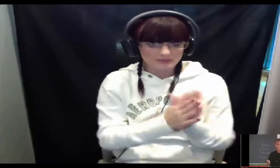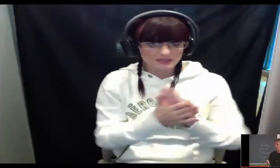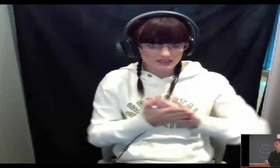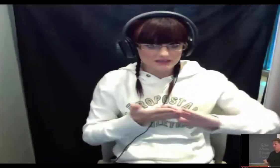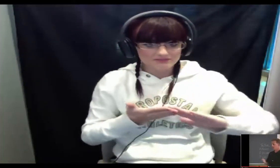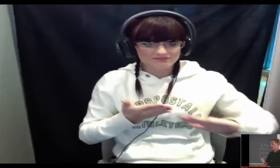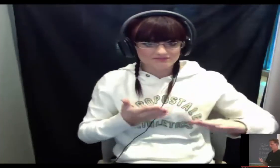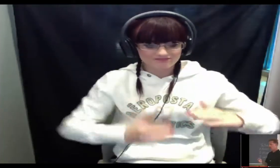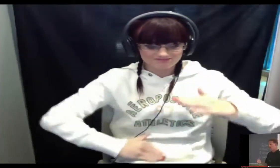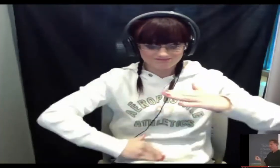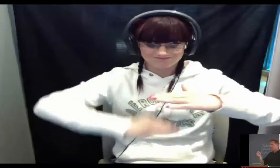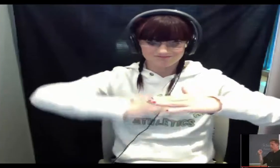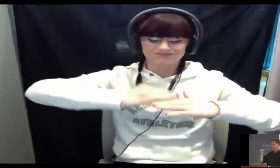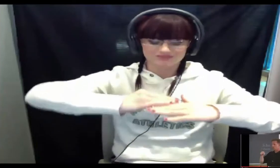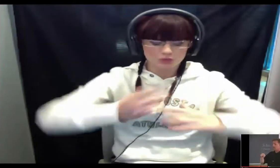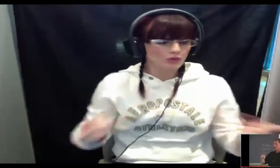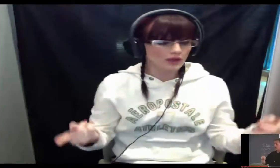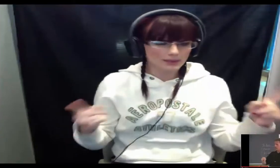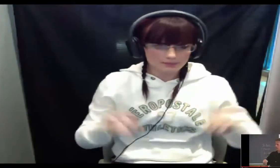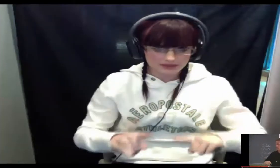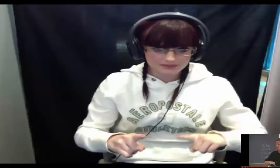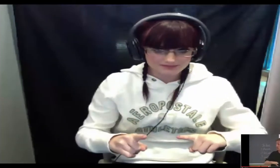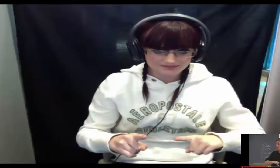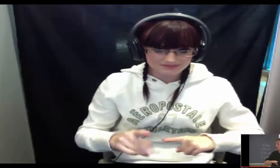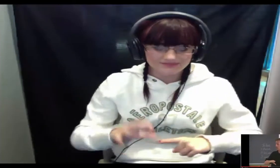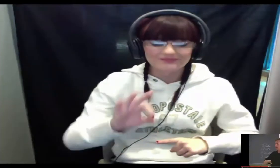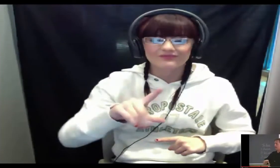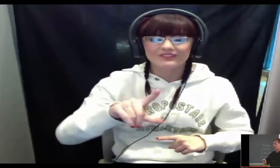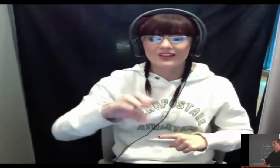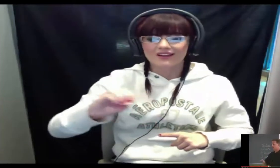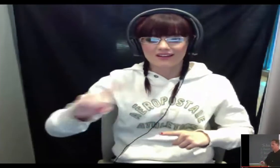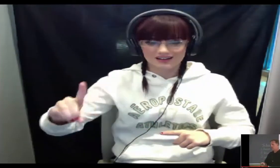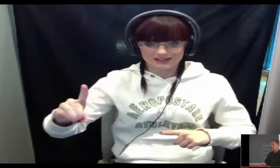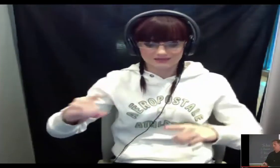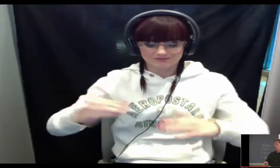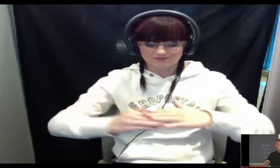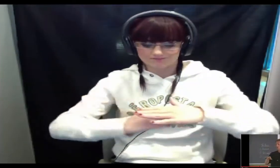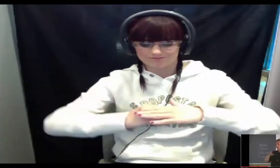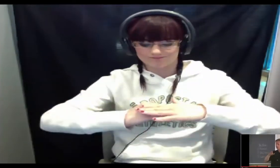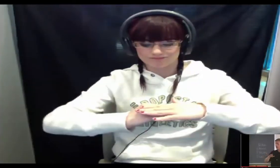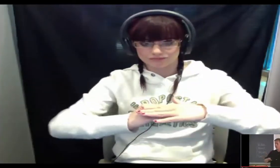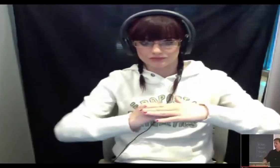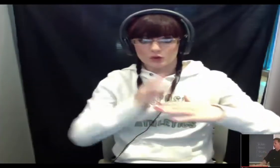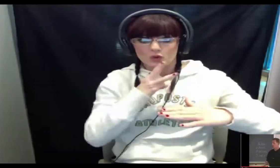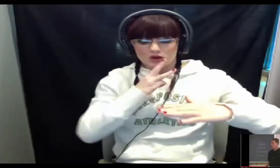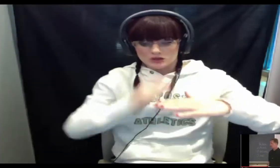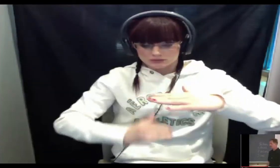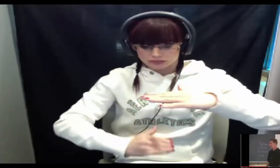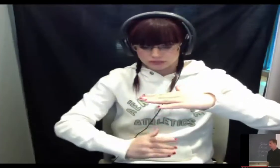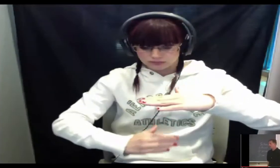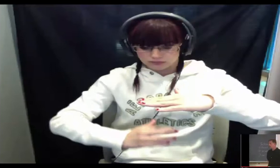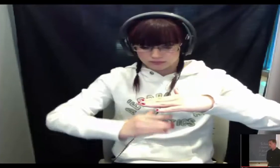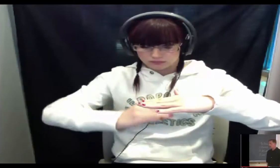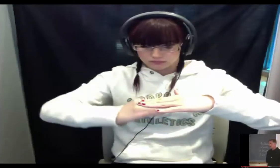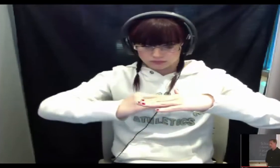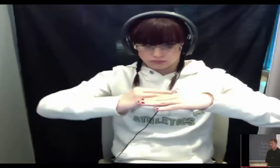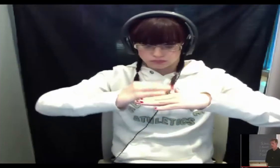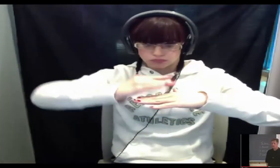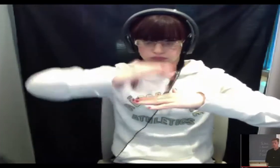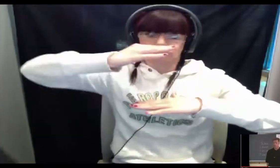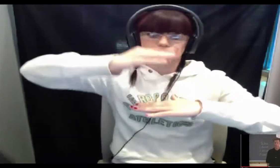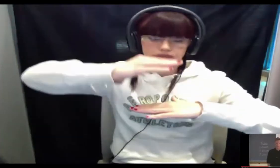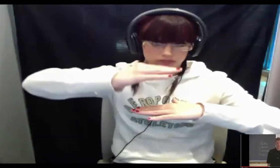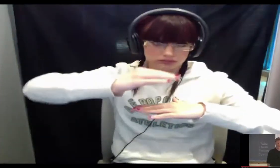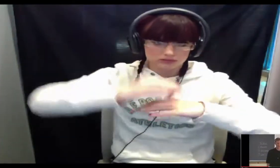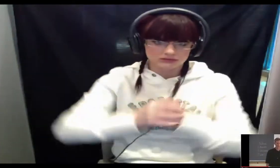Floods. The water can't go in the ground. It's got to run up on top and usually run downhill. It's like the video we watched